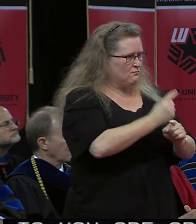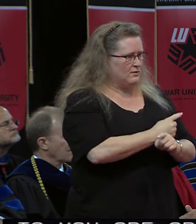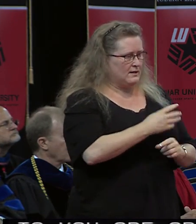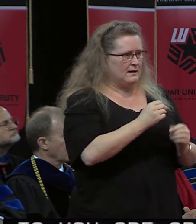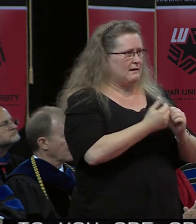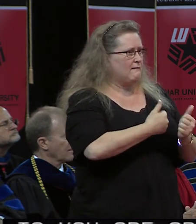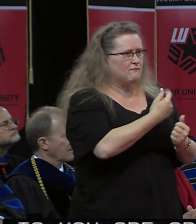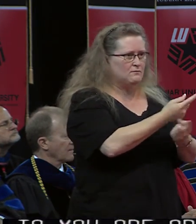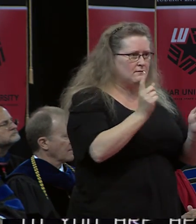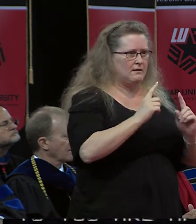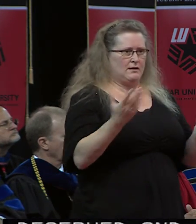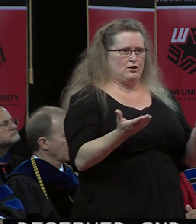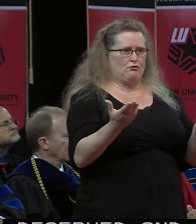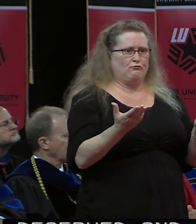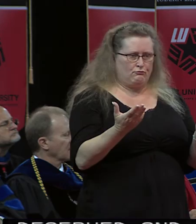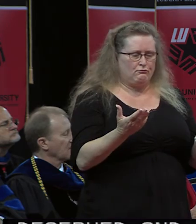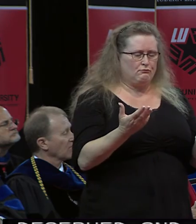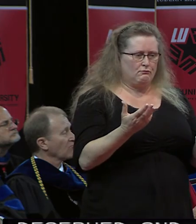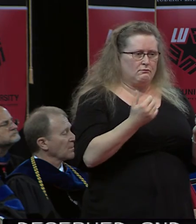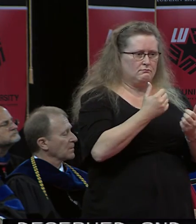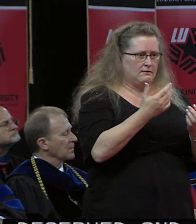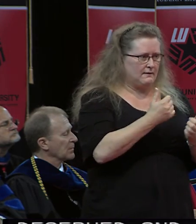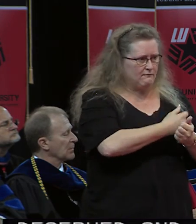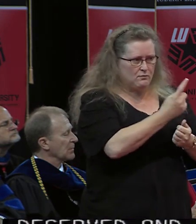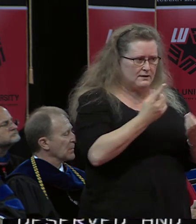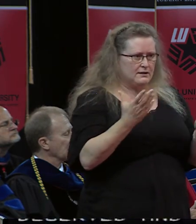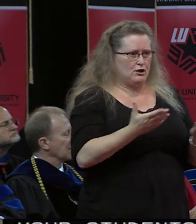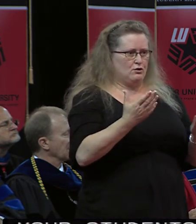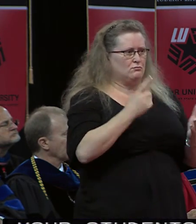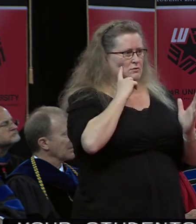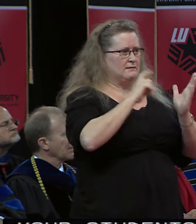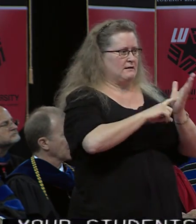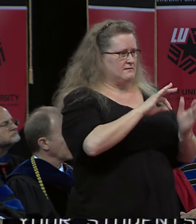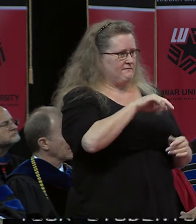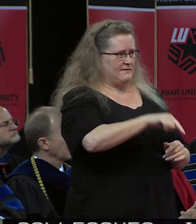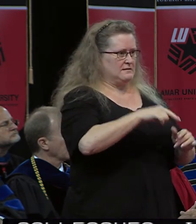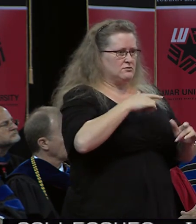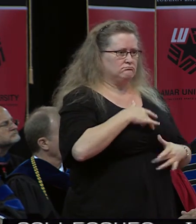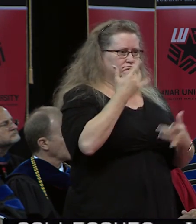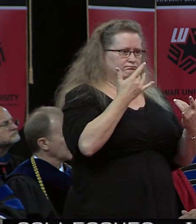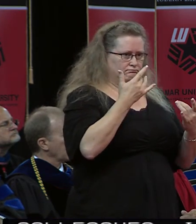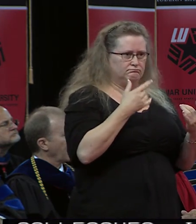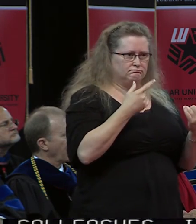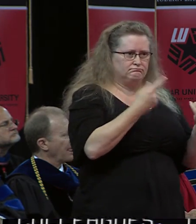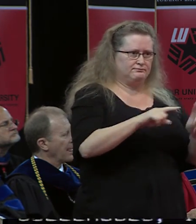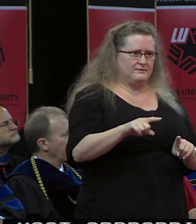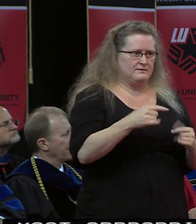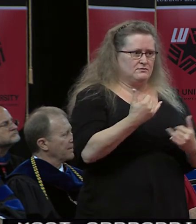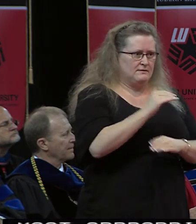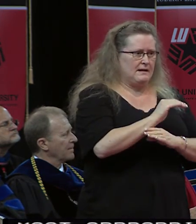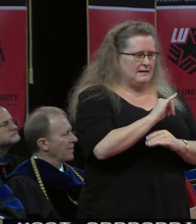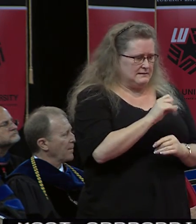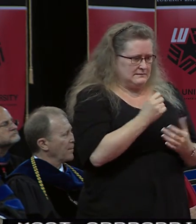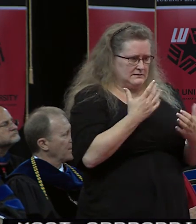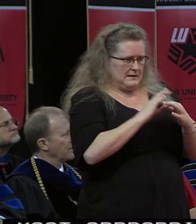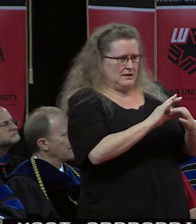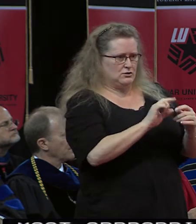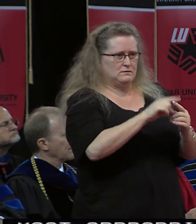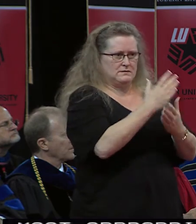everybody here that is here to recognize this great event is part and parcel connected to